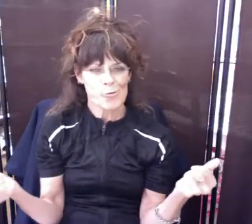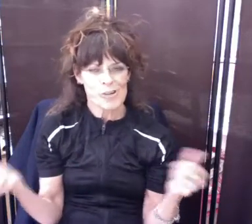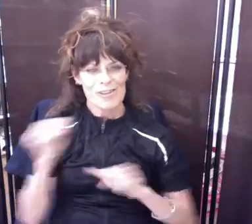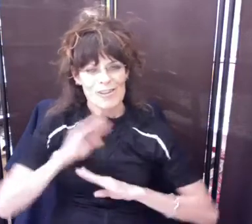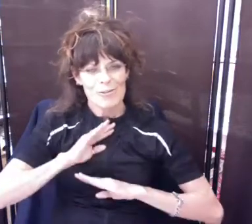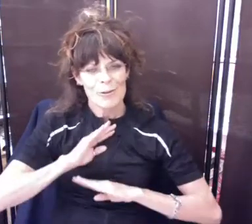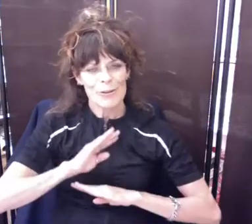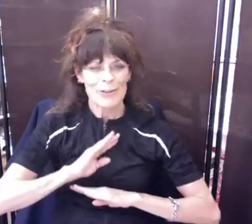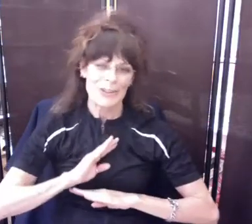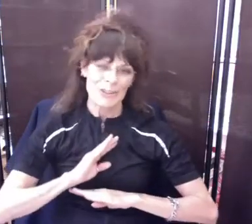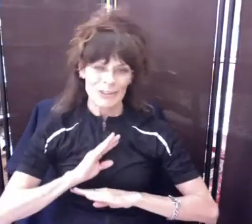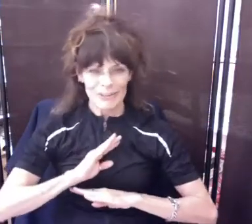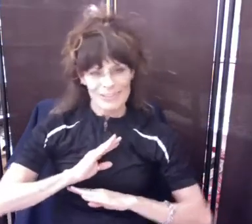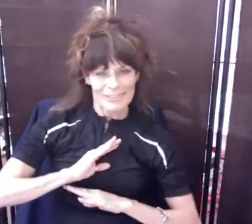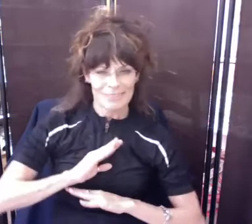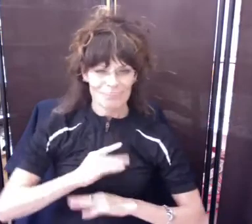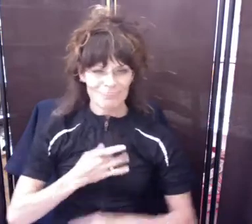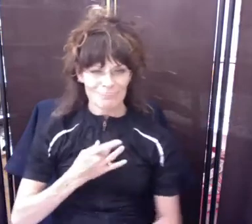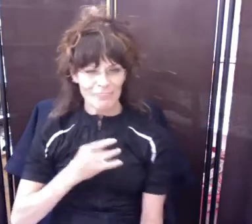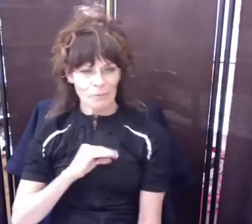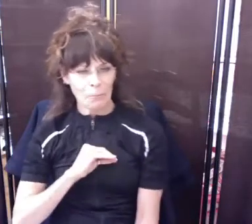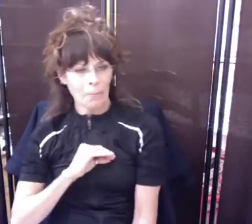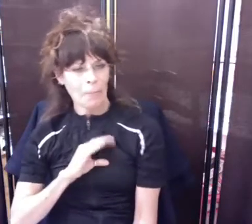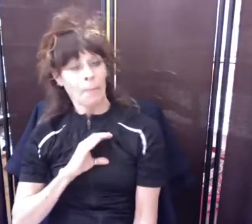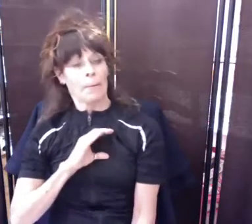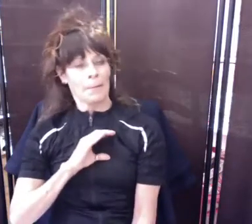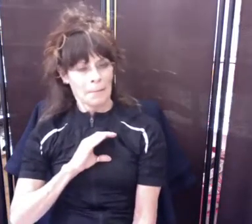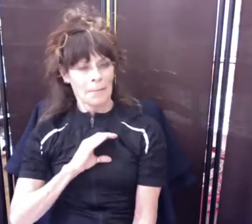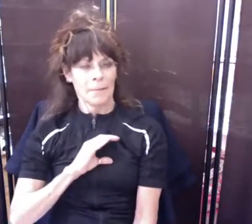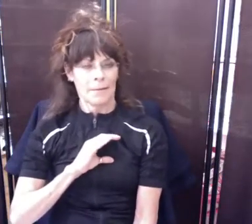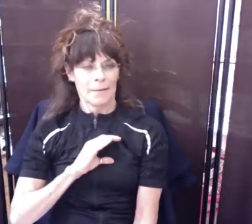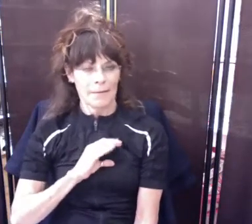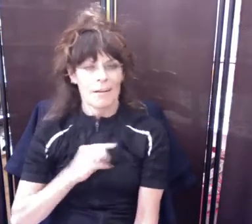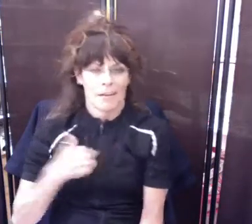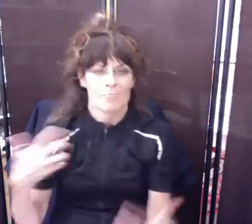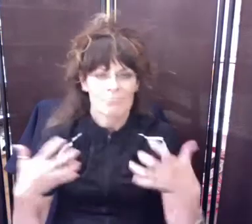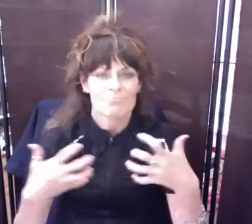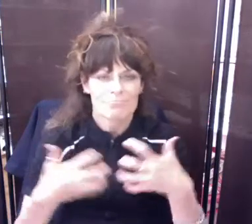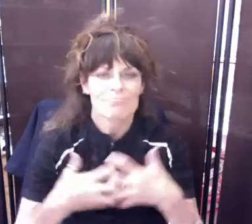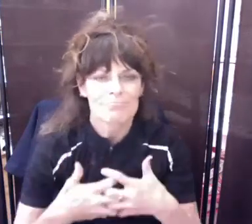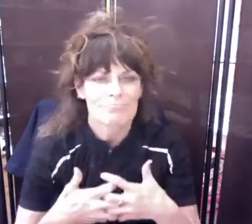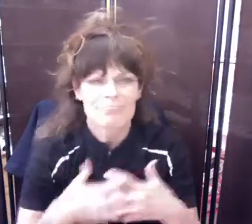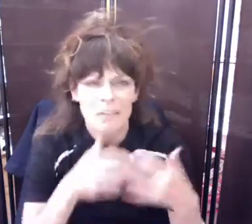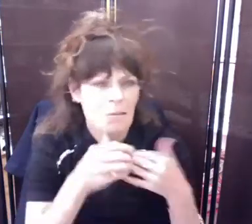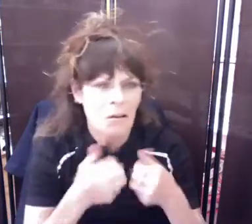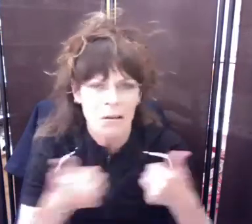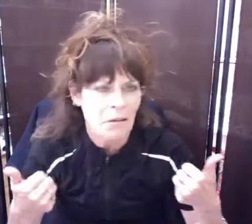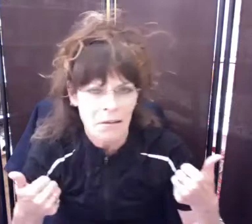All of a sudden, I felt like I belonged. All of a sudden, I did not feel separate from you. All of a sudden,